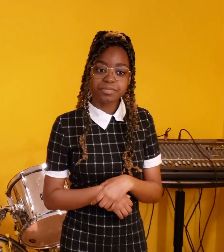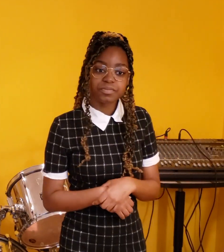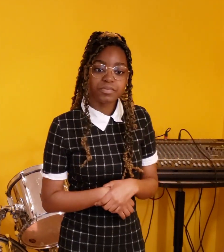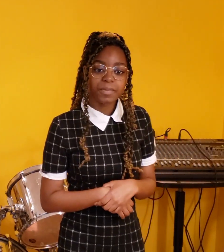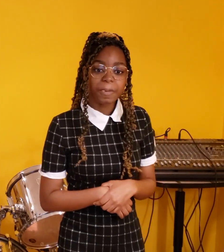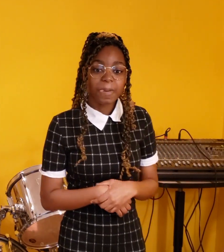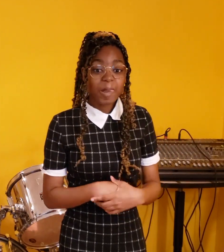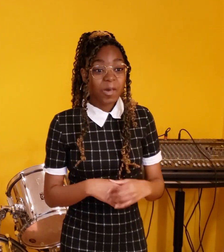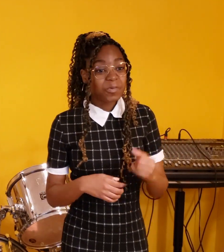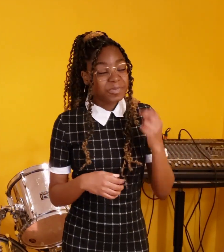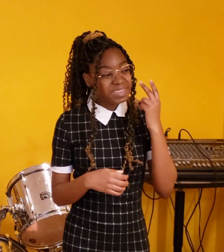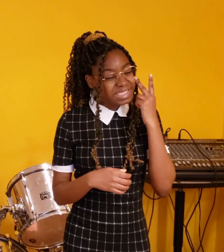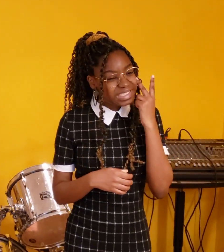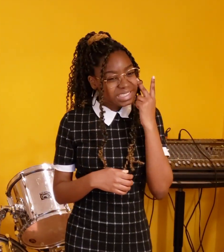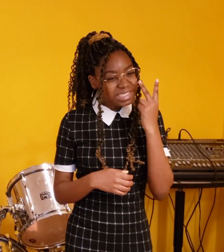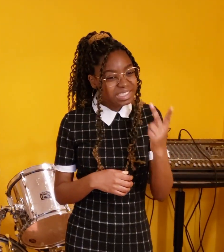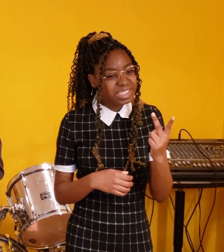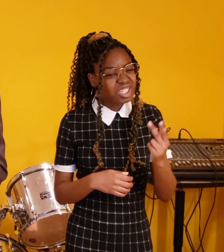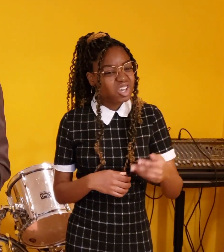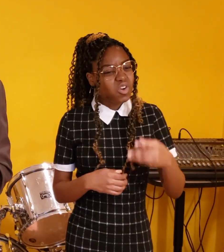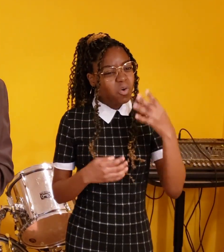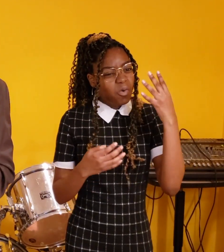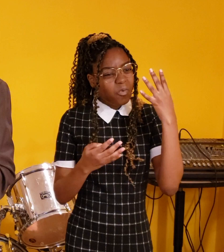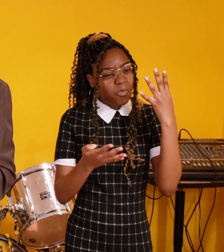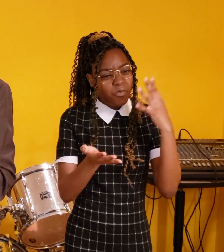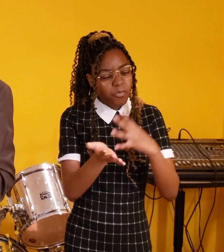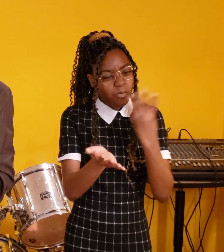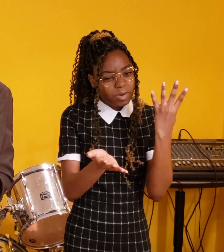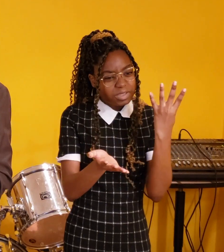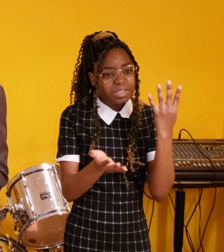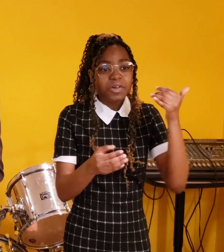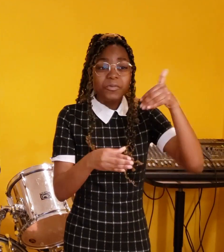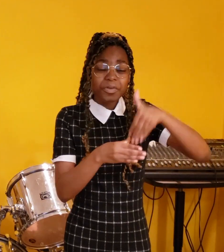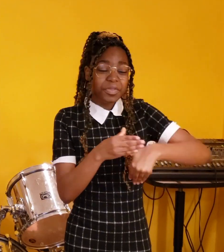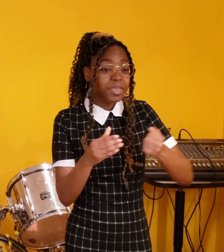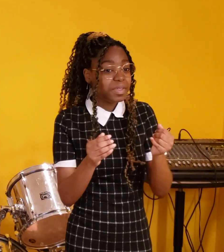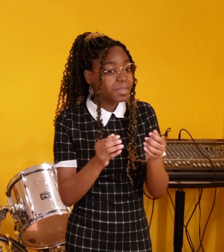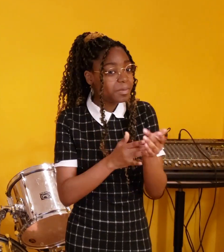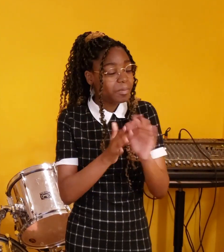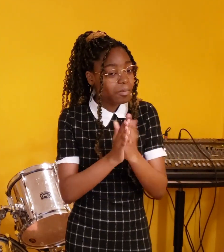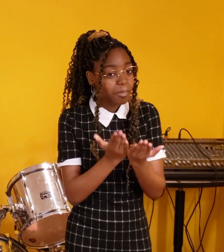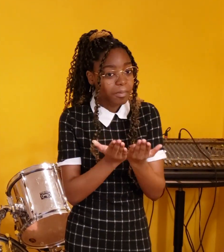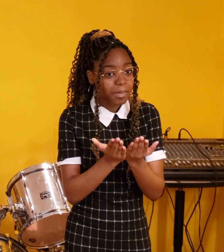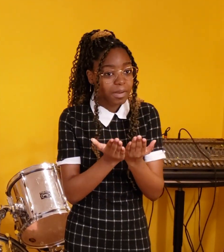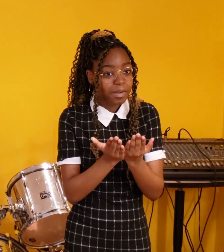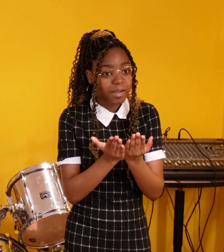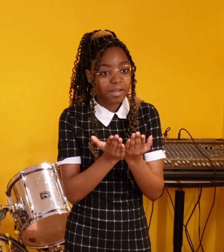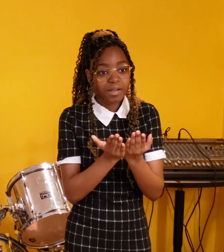least four places in the Bible, you know, where the Scriptures uses a